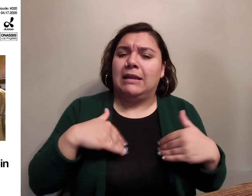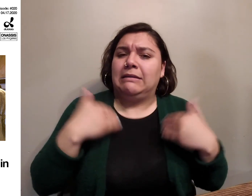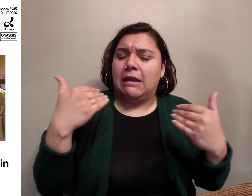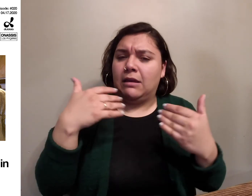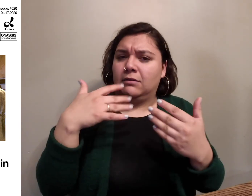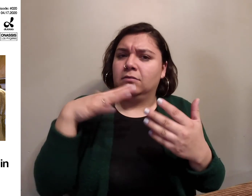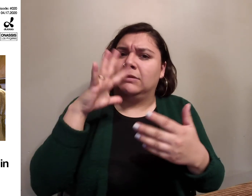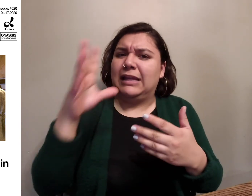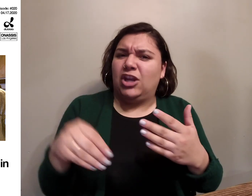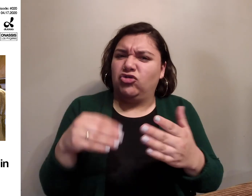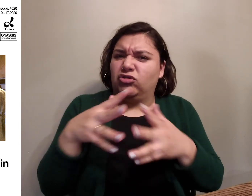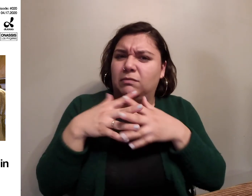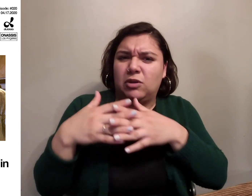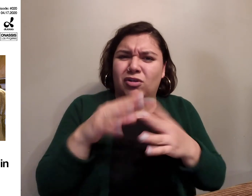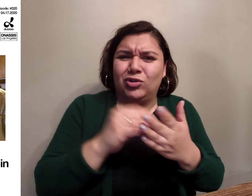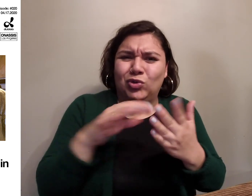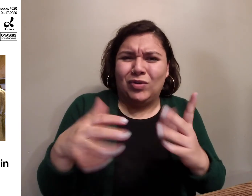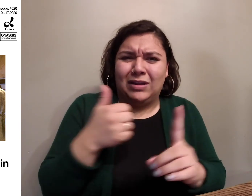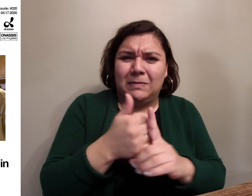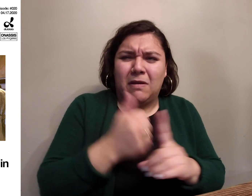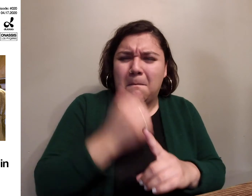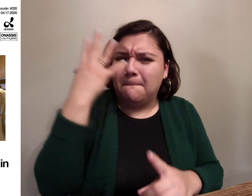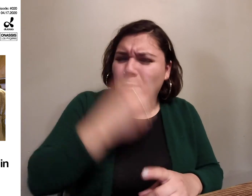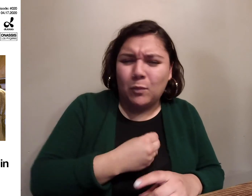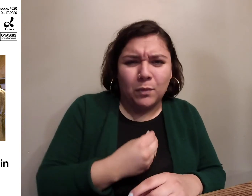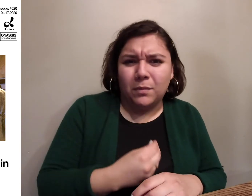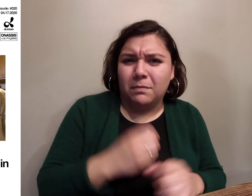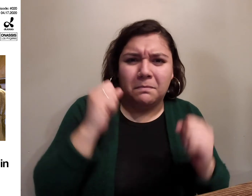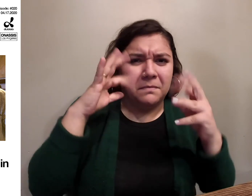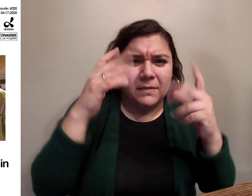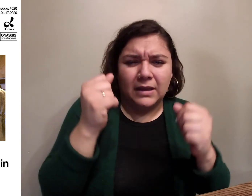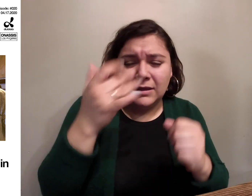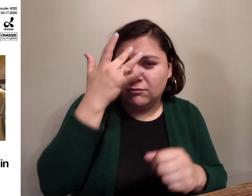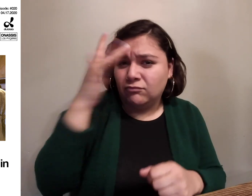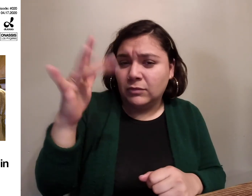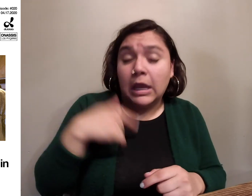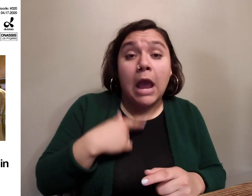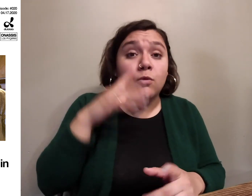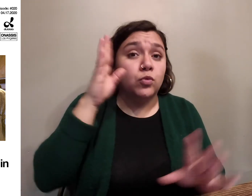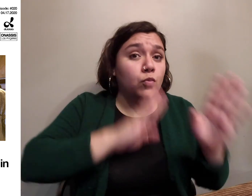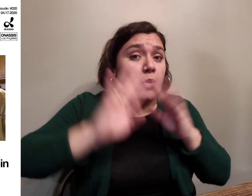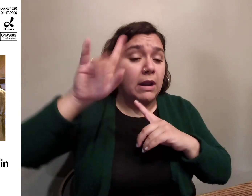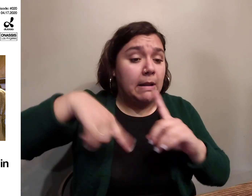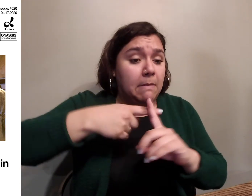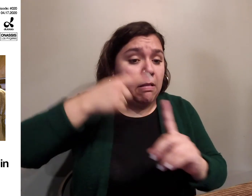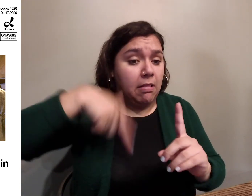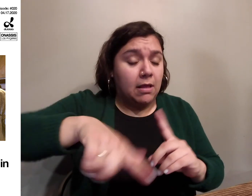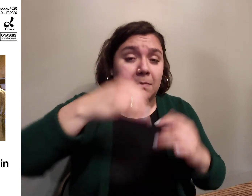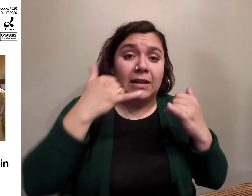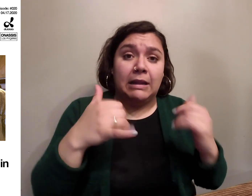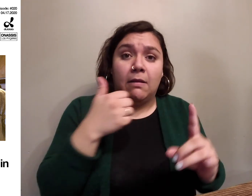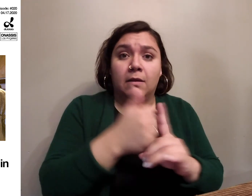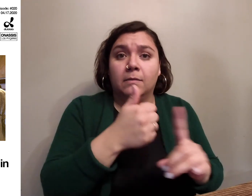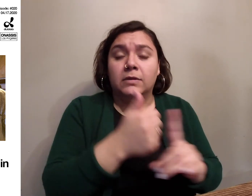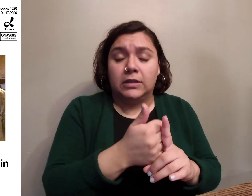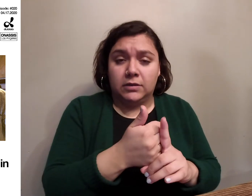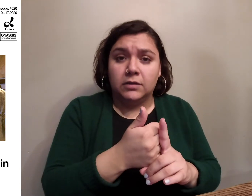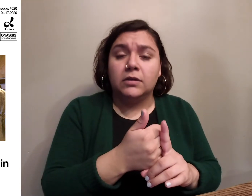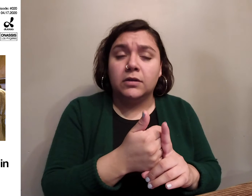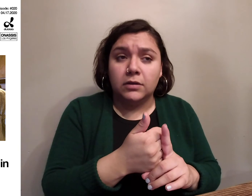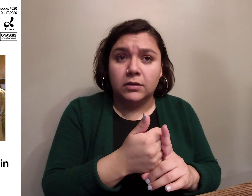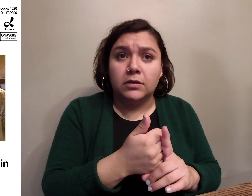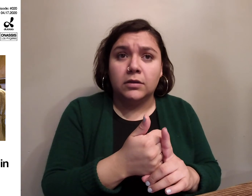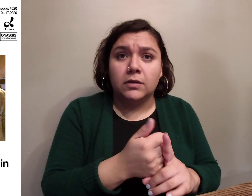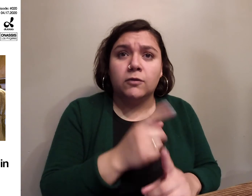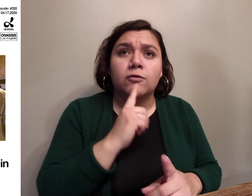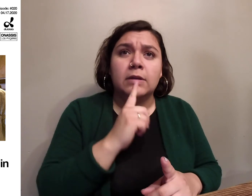like lovely. And then so I was worried about them. And then now they're actually being called out in a very kind of obvious